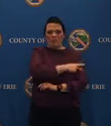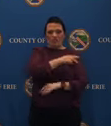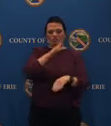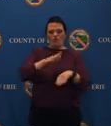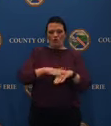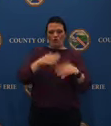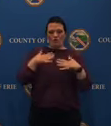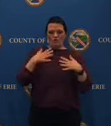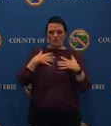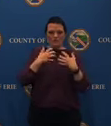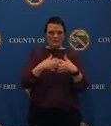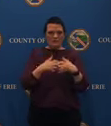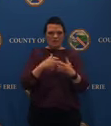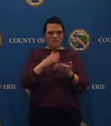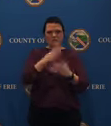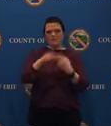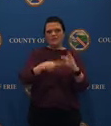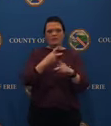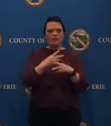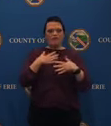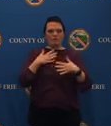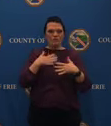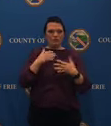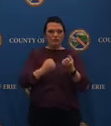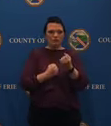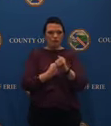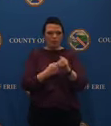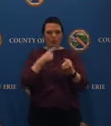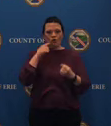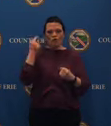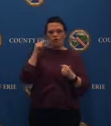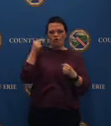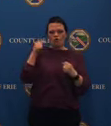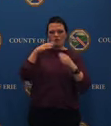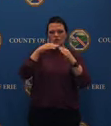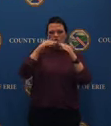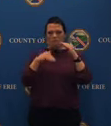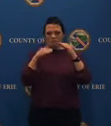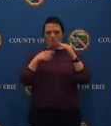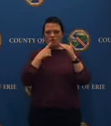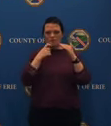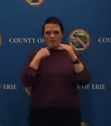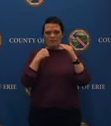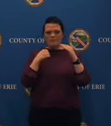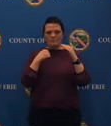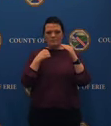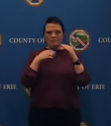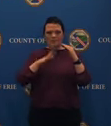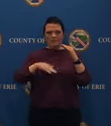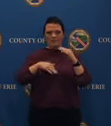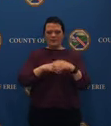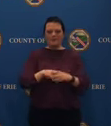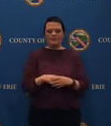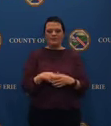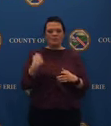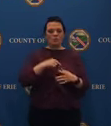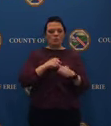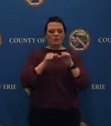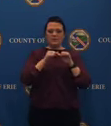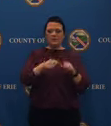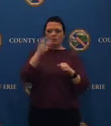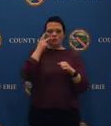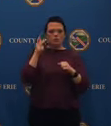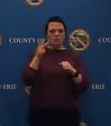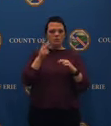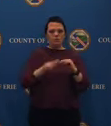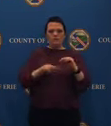on a ventilator or some type of airway support are in the green line. So you can see we continue to see a